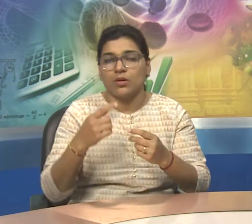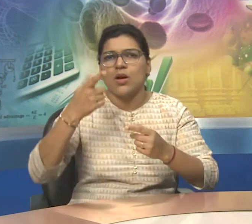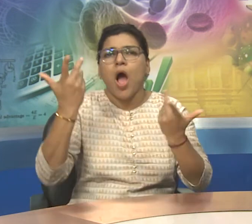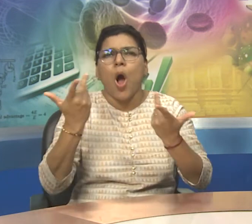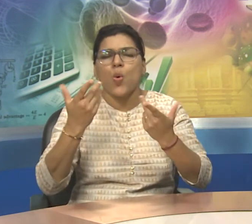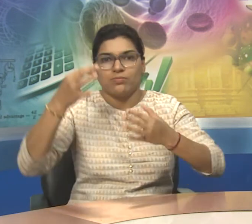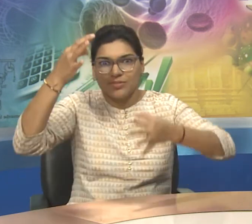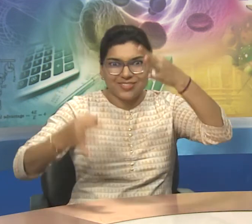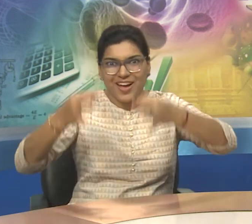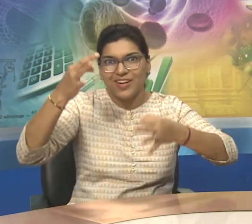Vigilance.